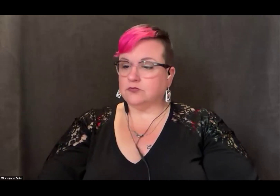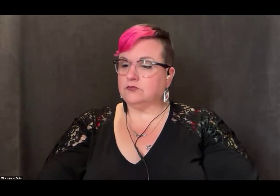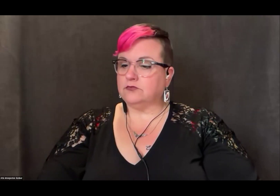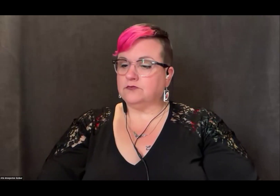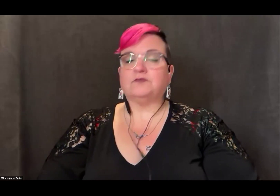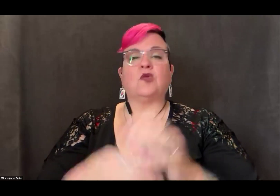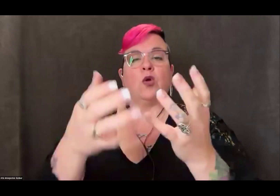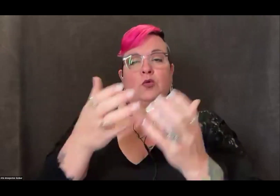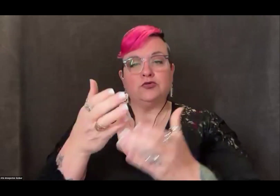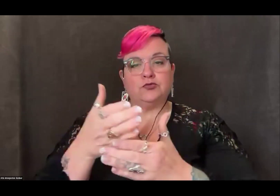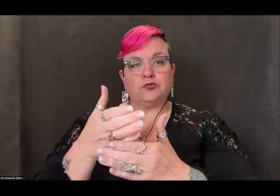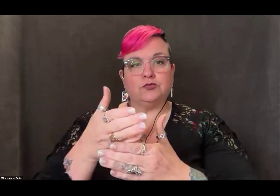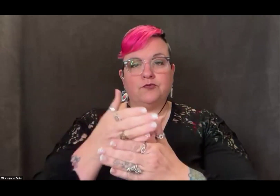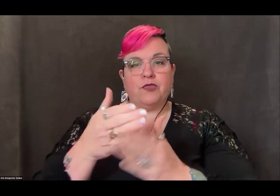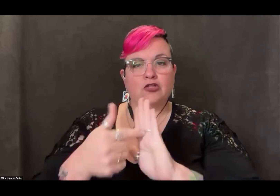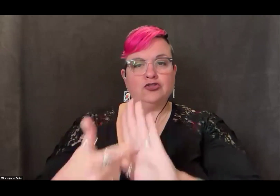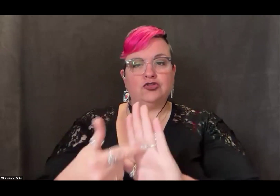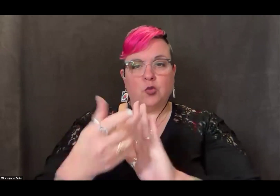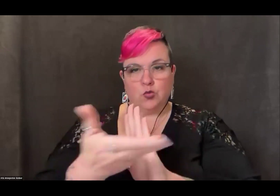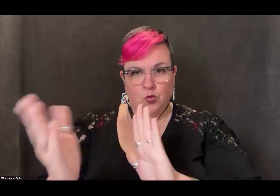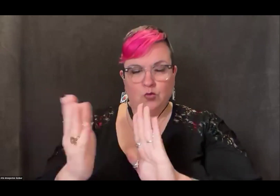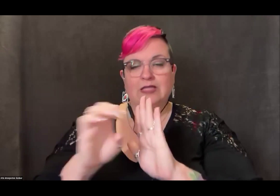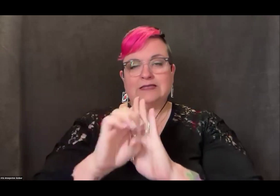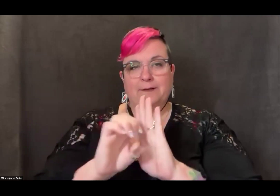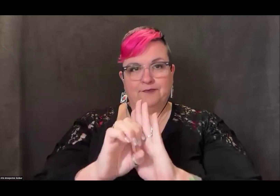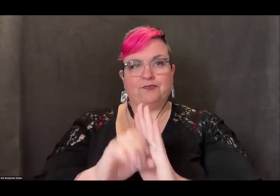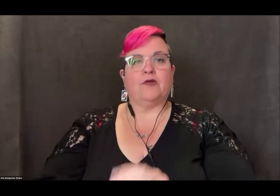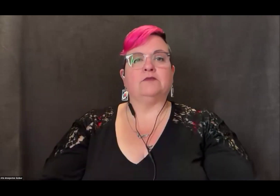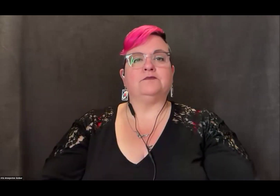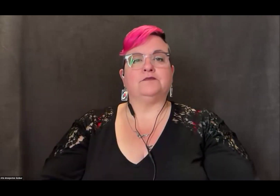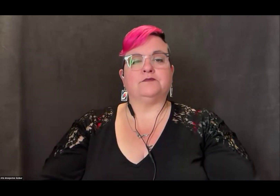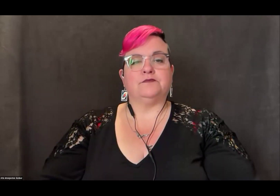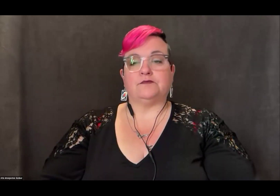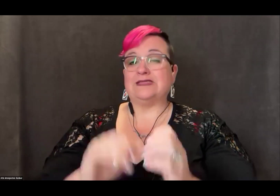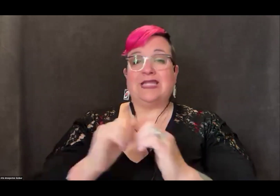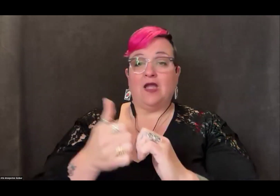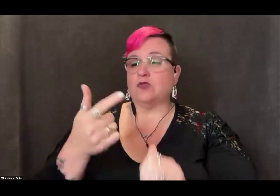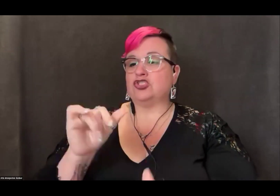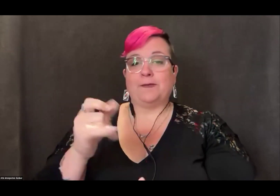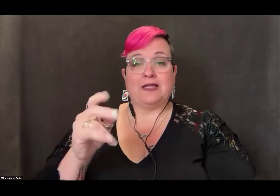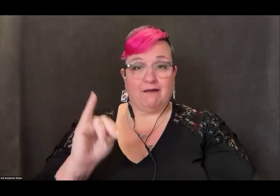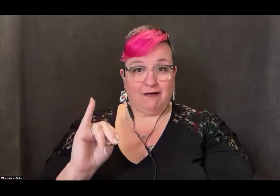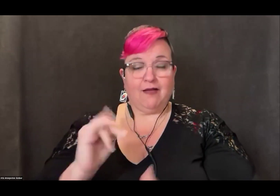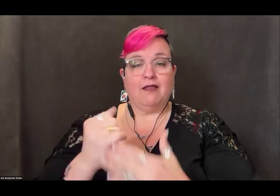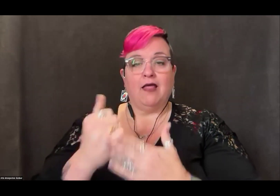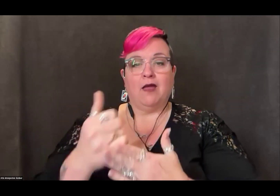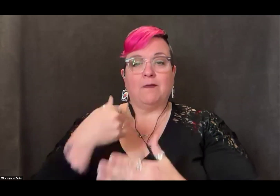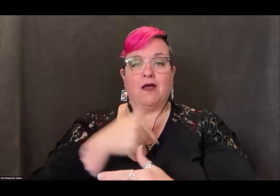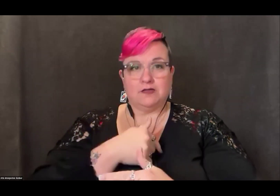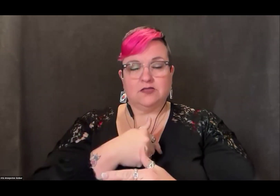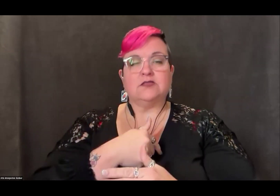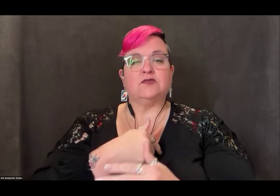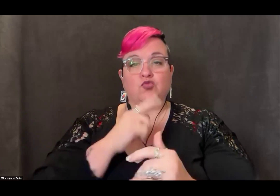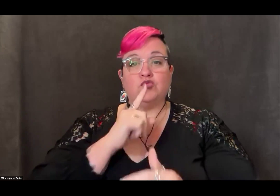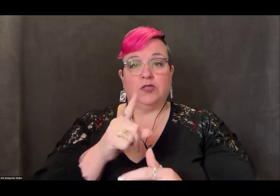So I'd like to show you all and some examples of how Gemini can help us tackle